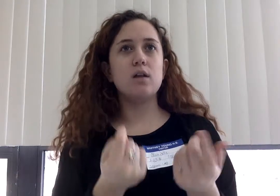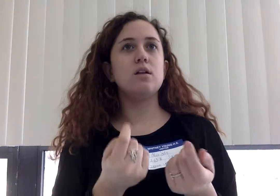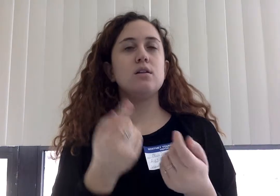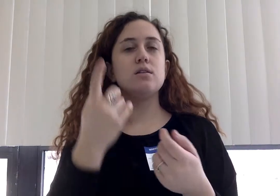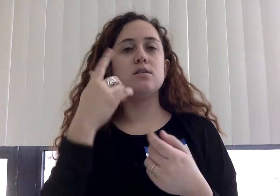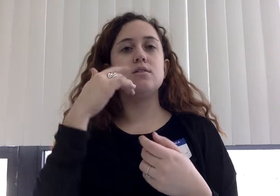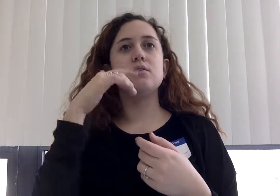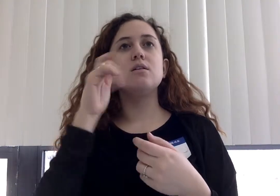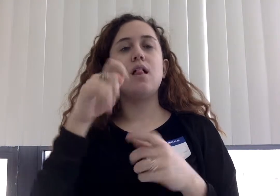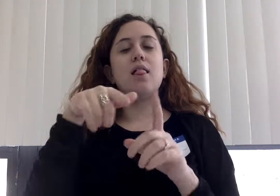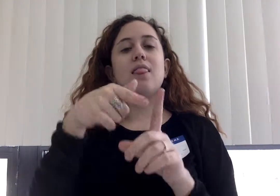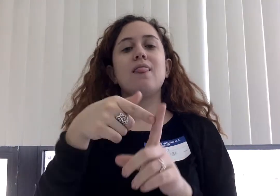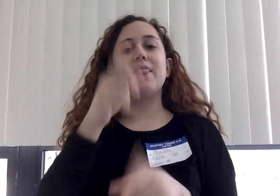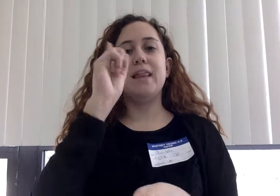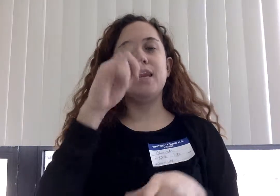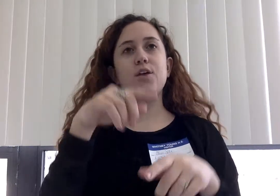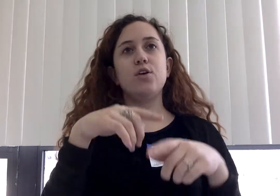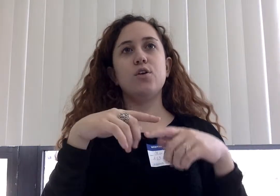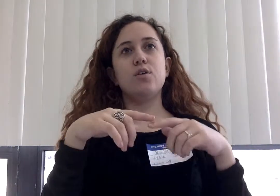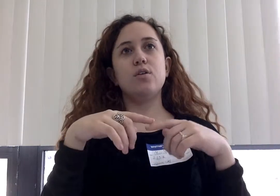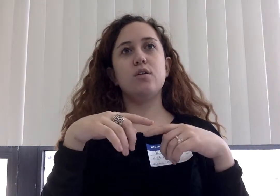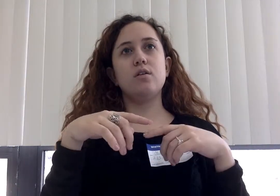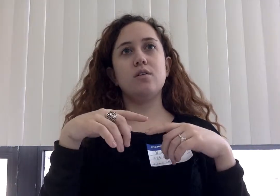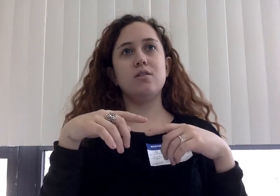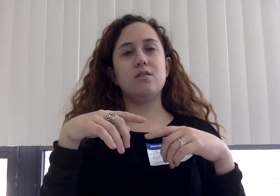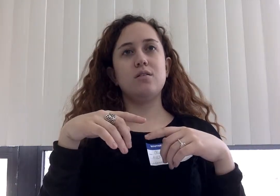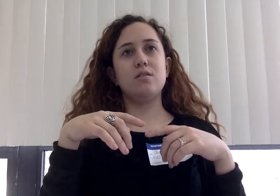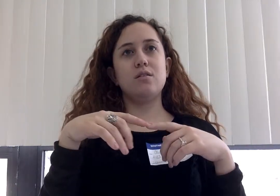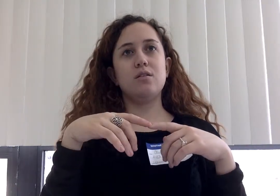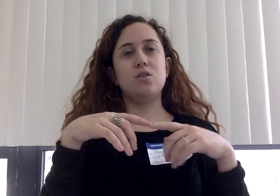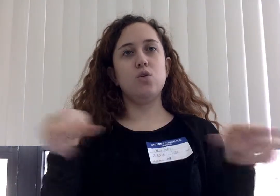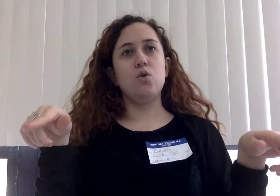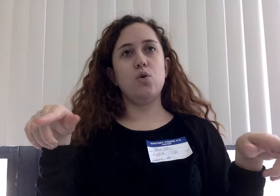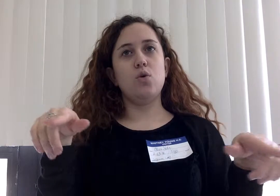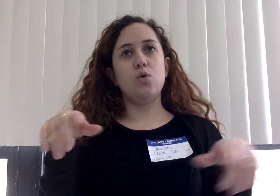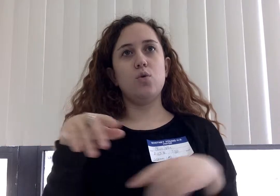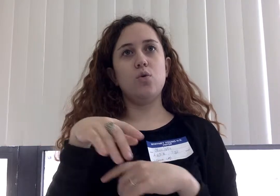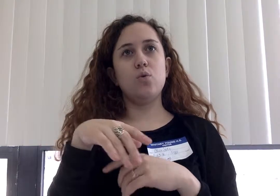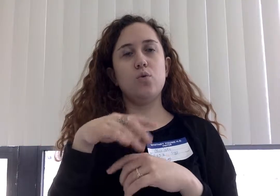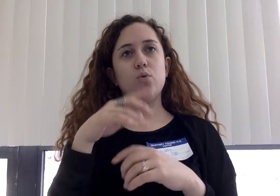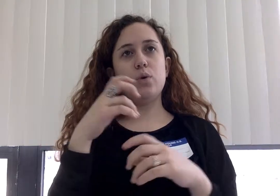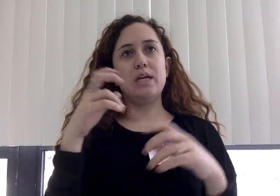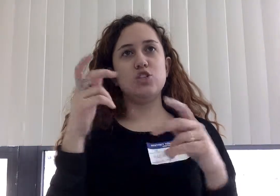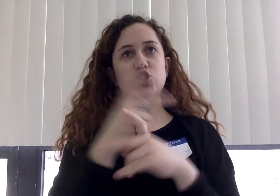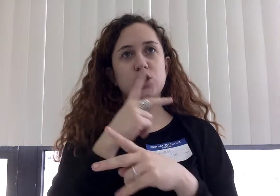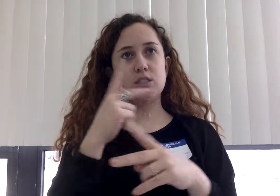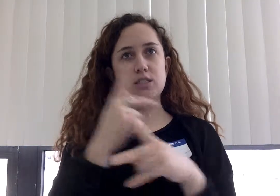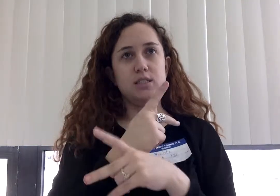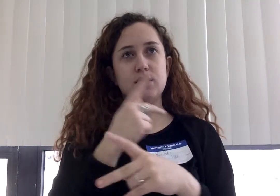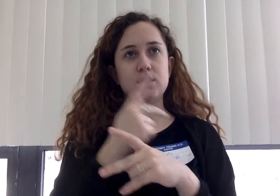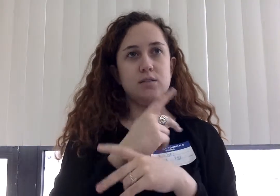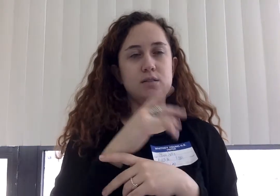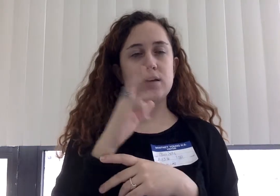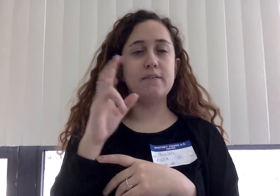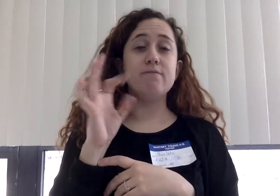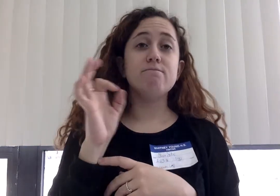line. So we start up at 1. We can also find the points where we would have holes by plugging